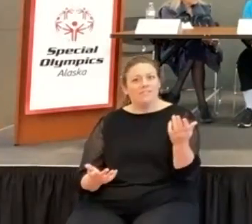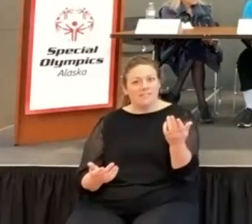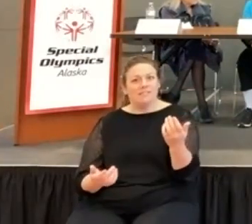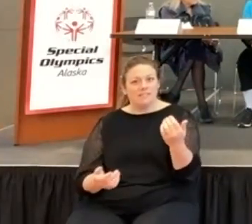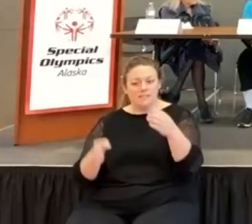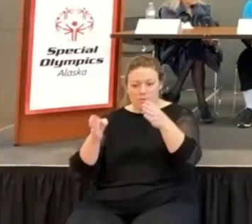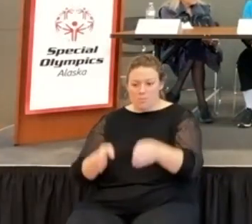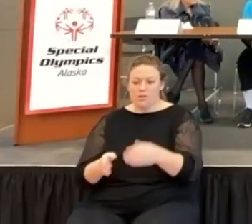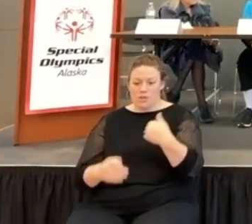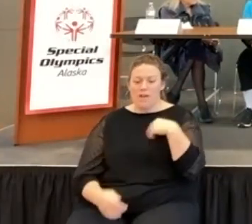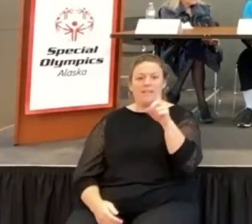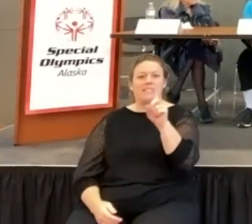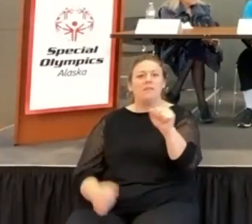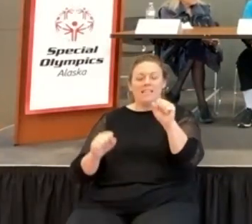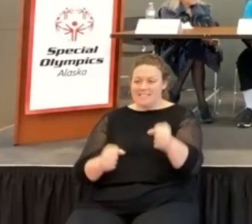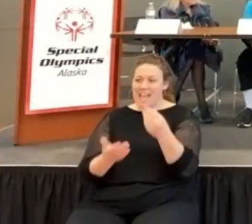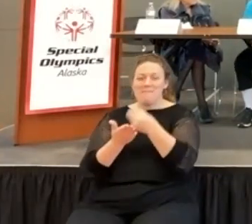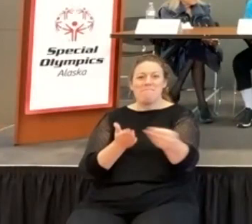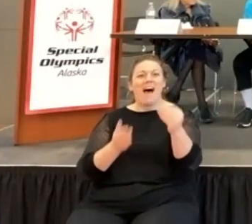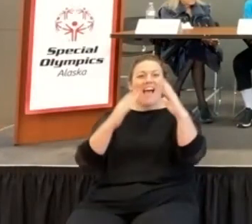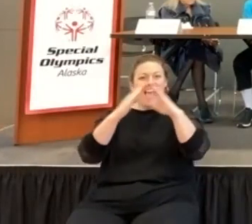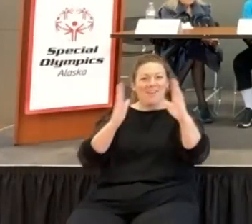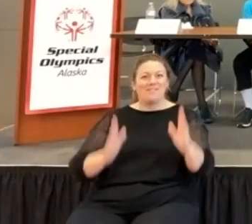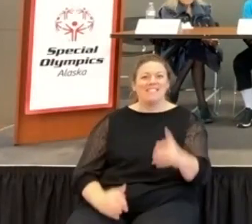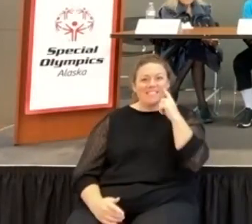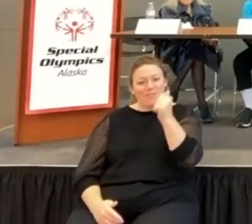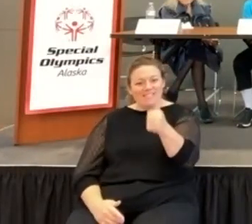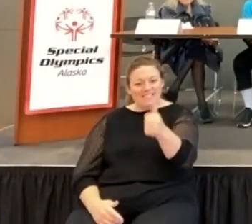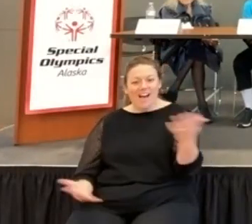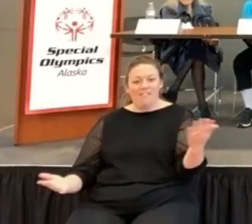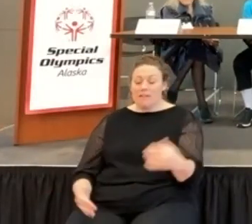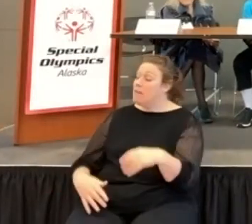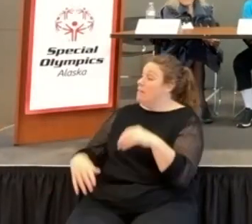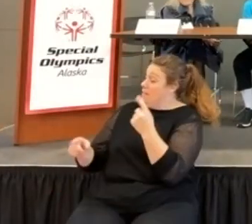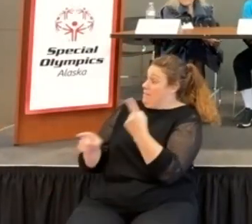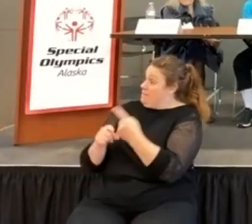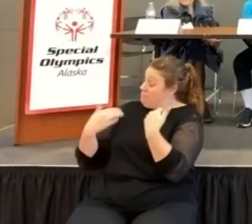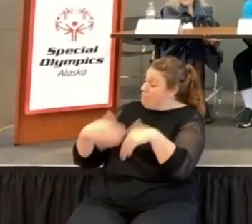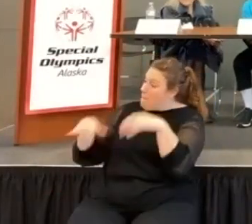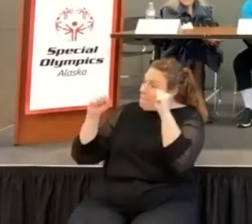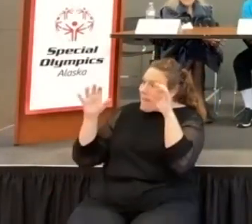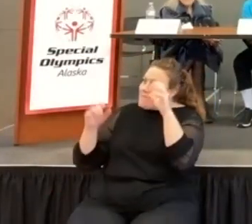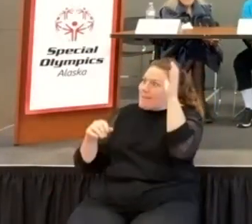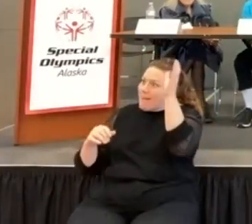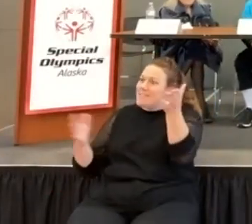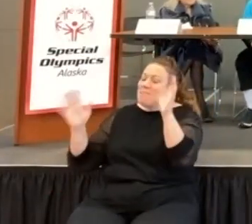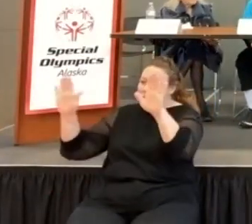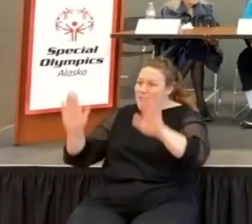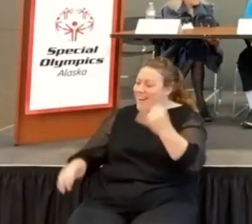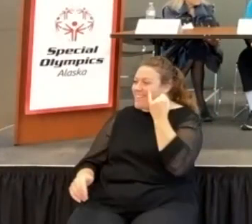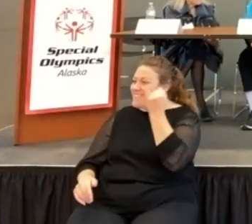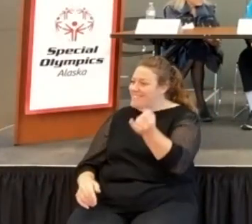Right. Thank you, Mike. Wow, what an amazing concept. Excellent. You guys did great. Thank you. All